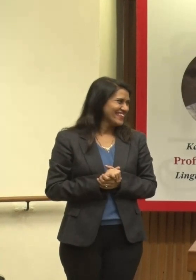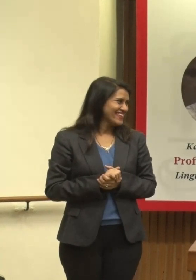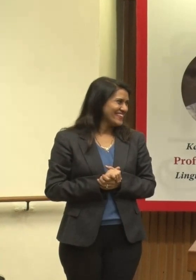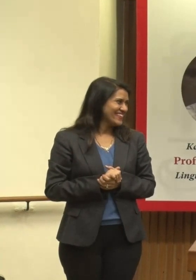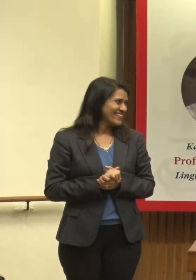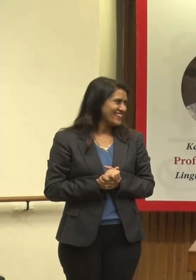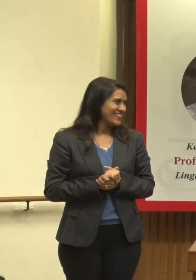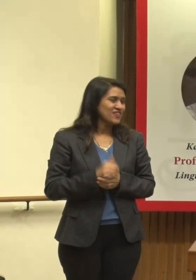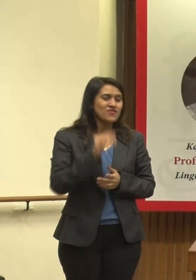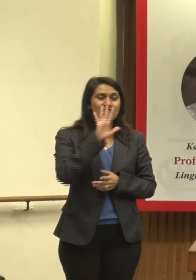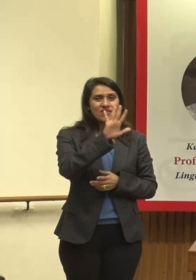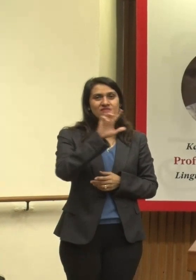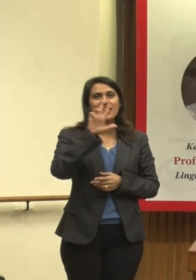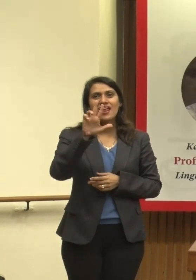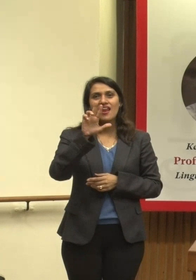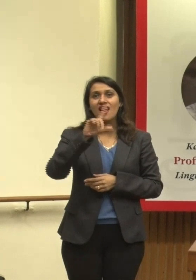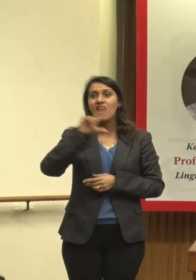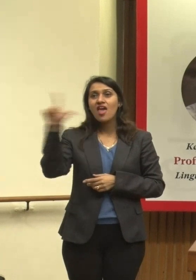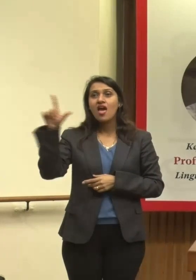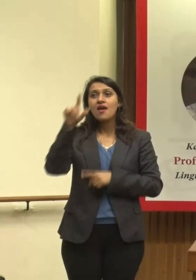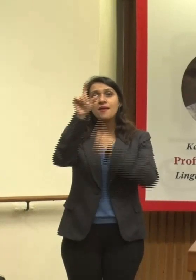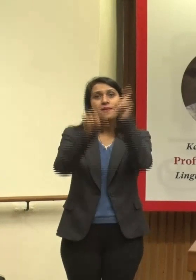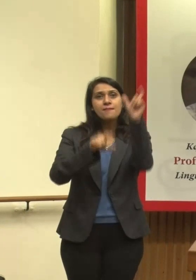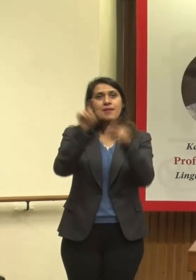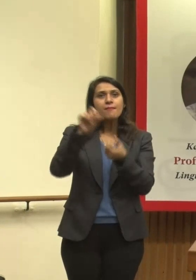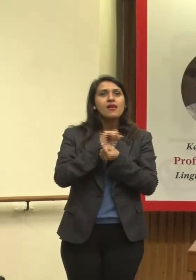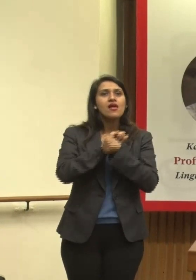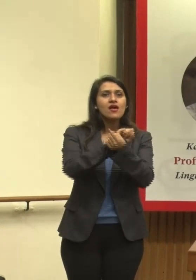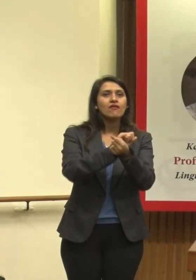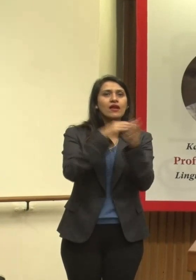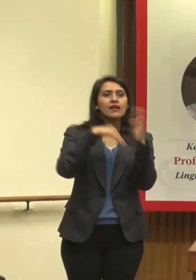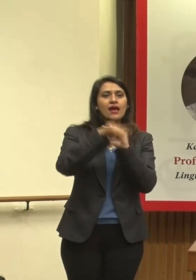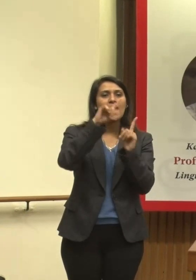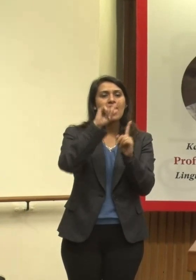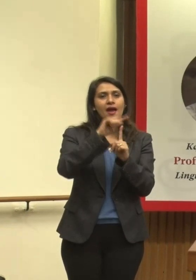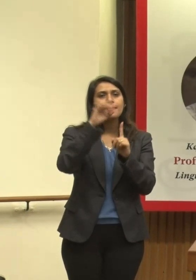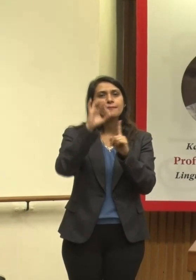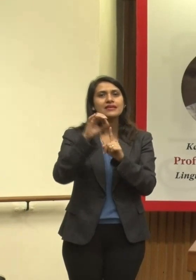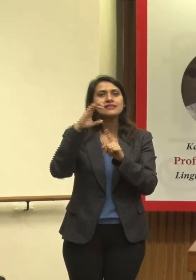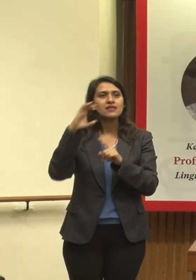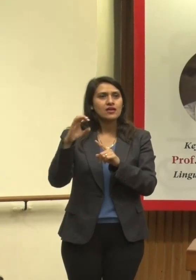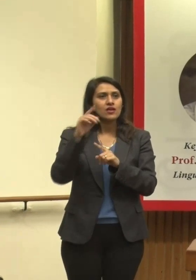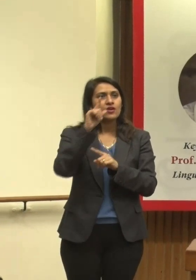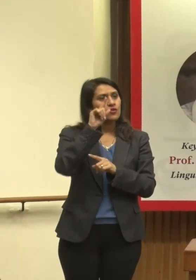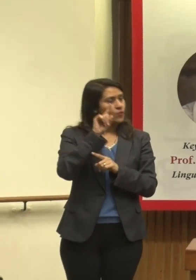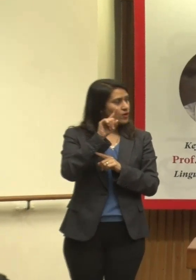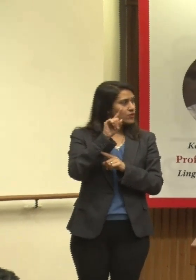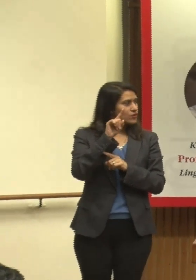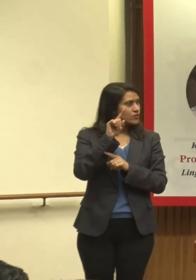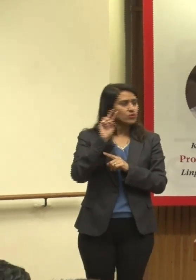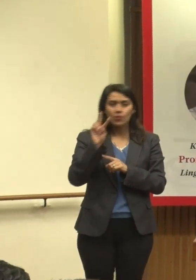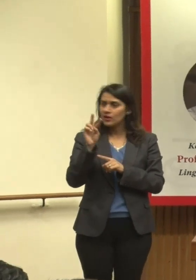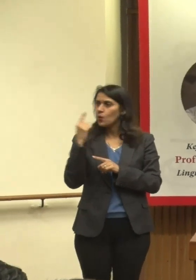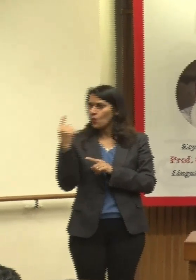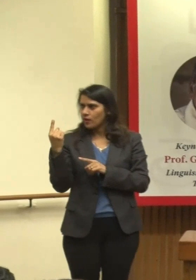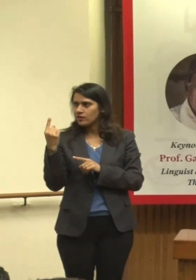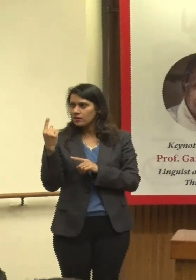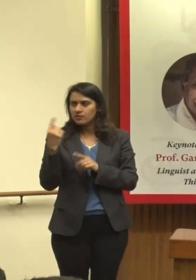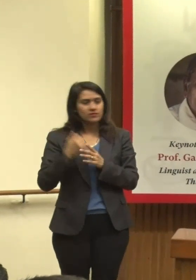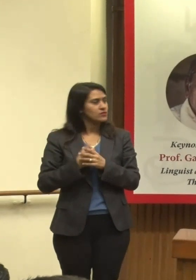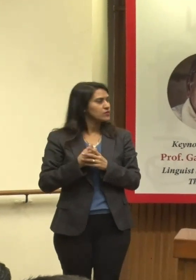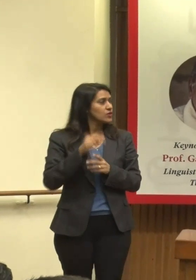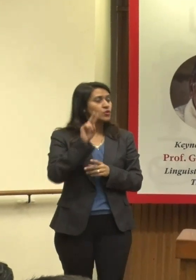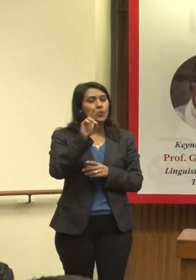That 58 lakh people were arrested in India for crimes under the IPC in 2021, which is a large number, but it pales